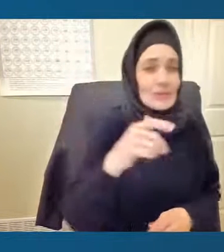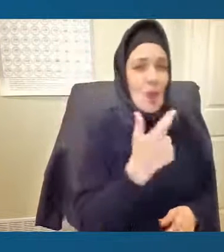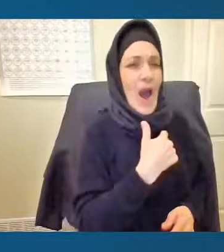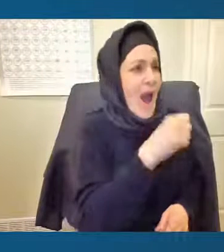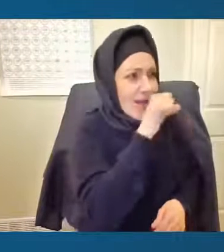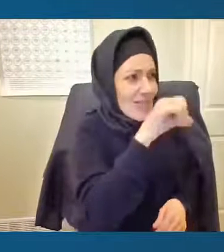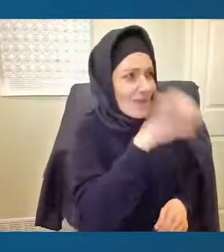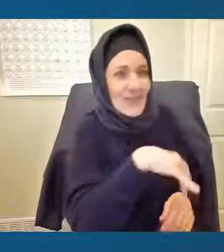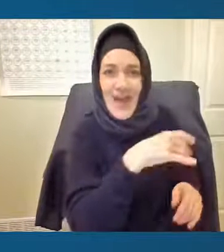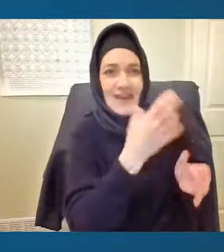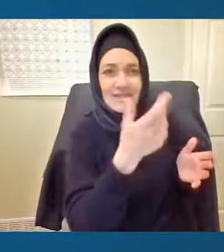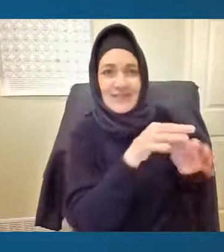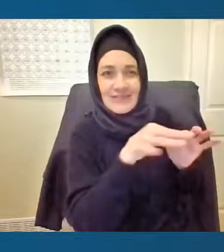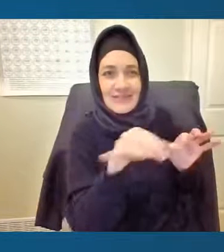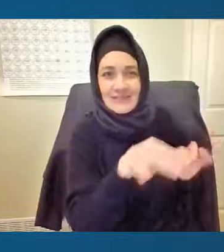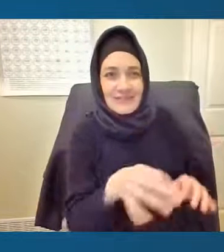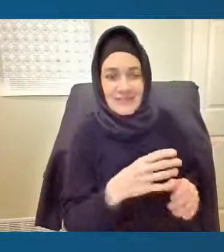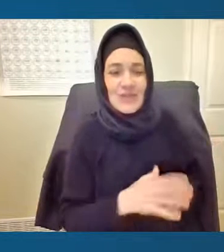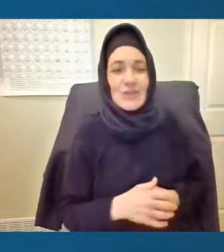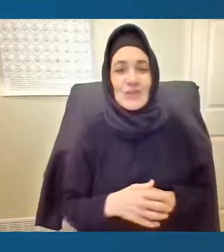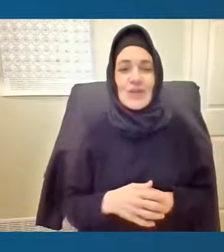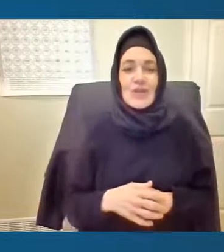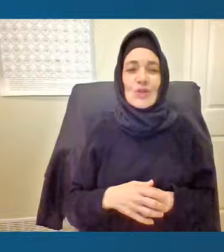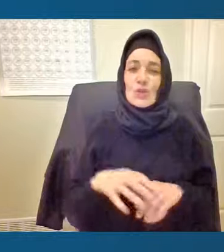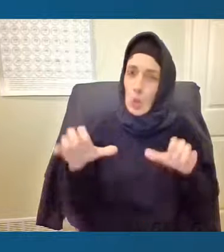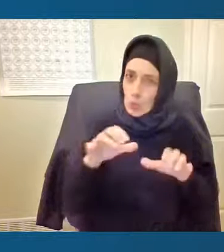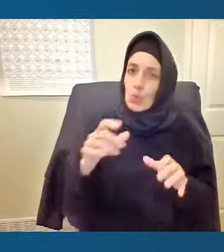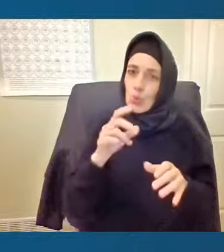So, dhikr of Allah. Yes. Yes.